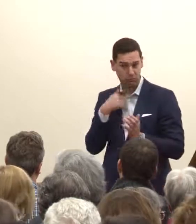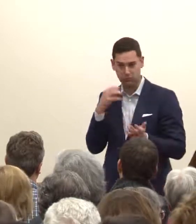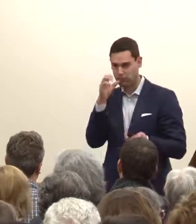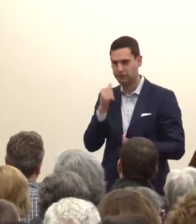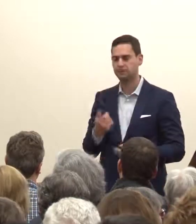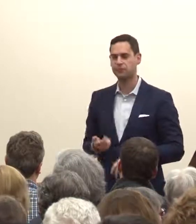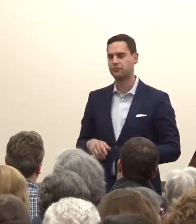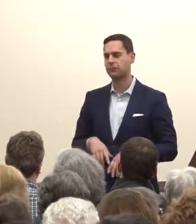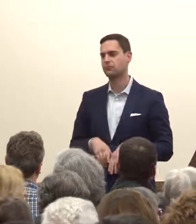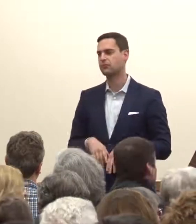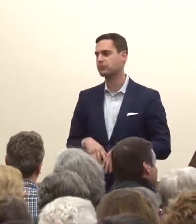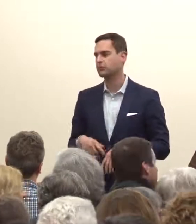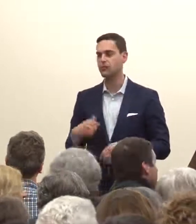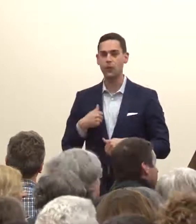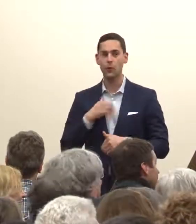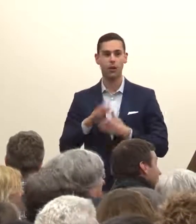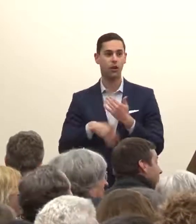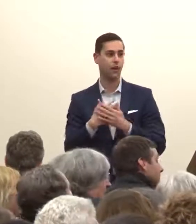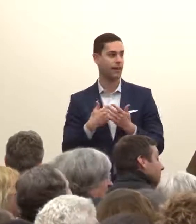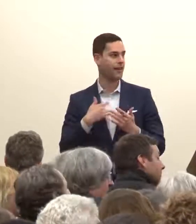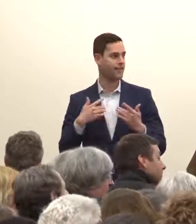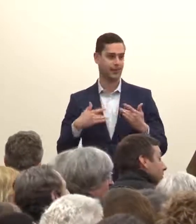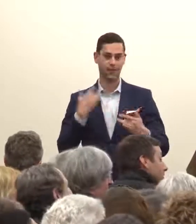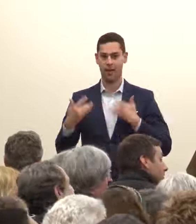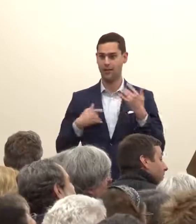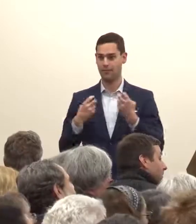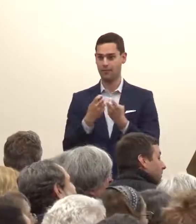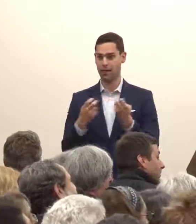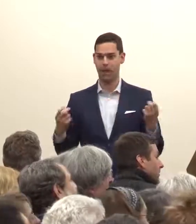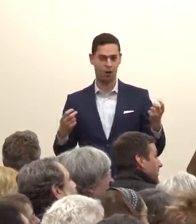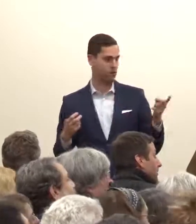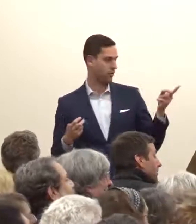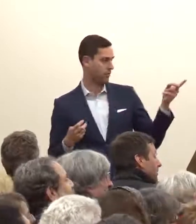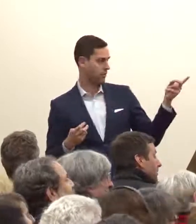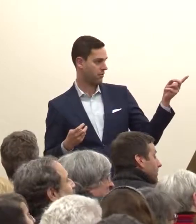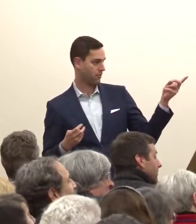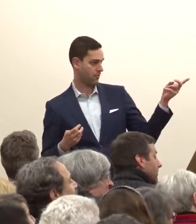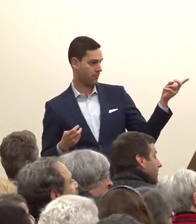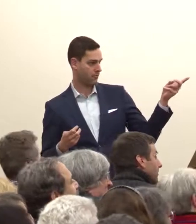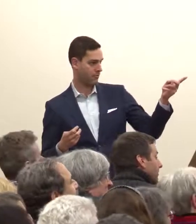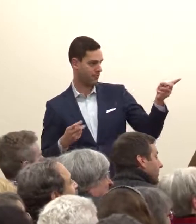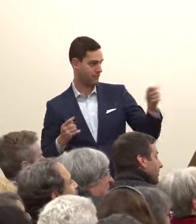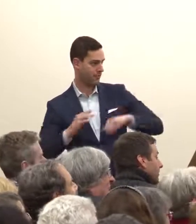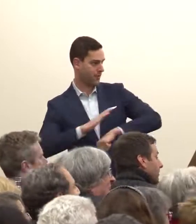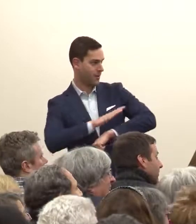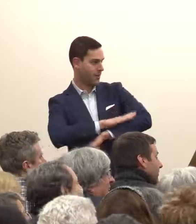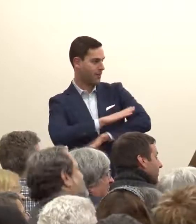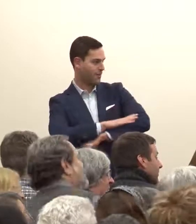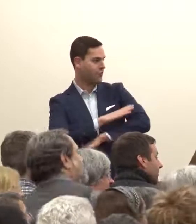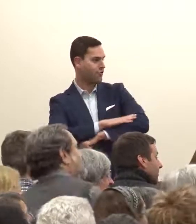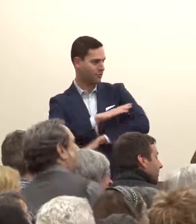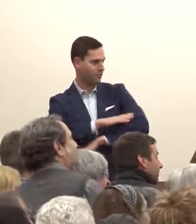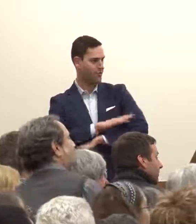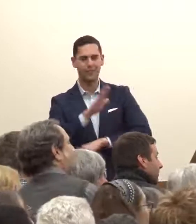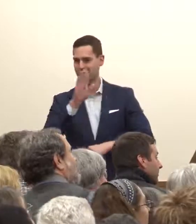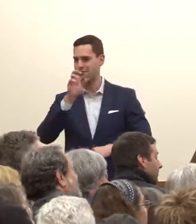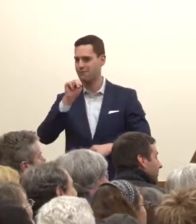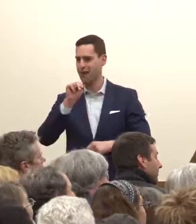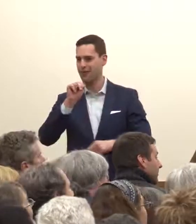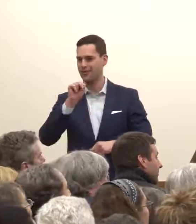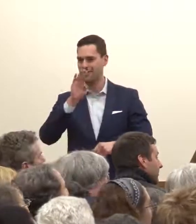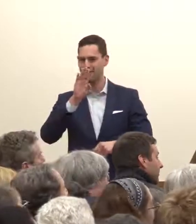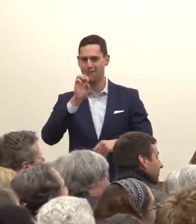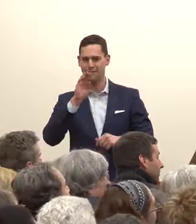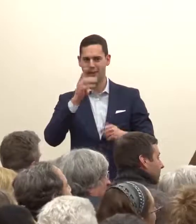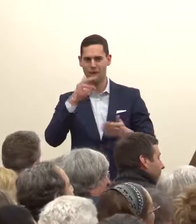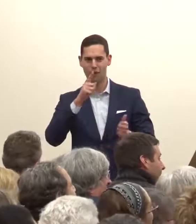exciting panel, are all sitting right there at the table. Ben's already on his phone. We have Gretchen